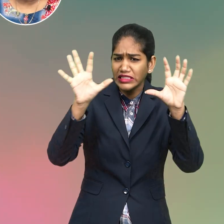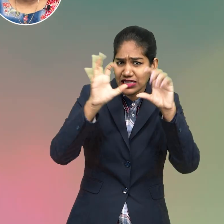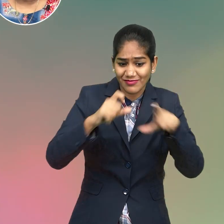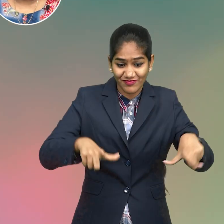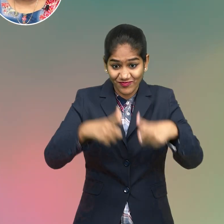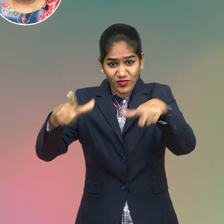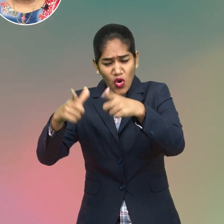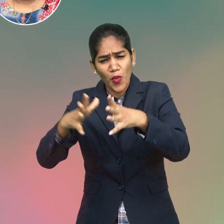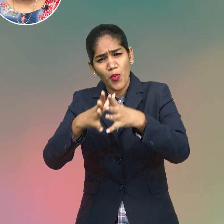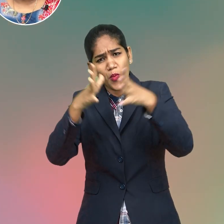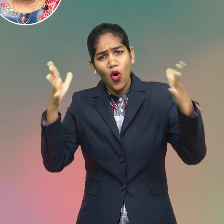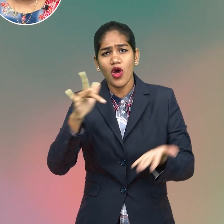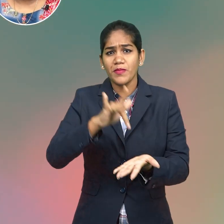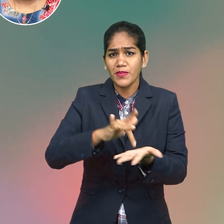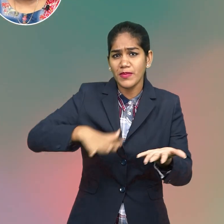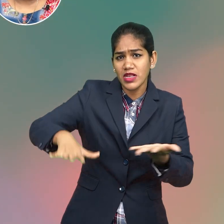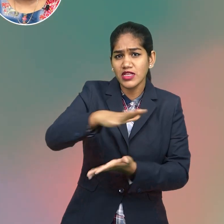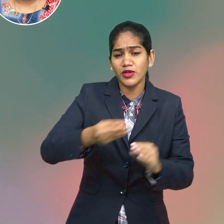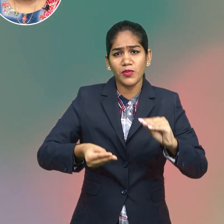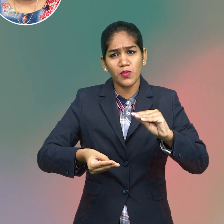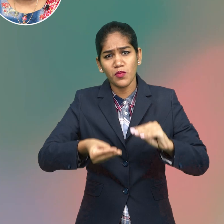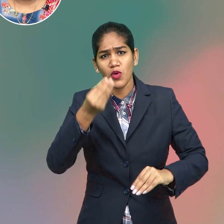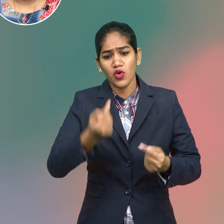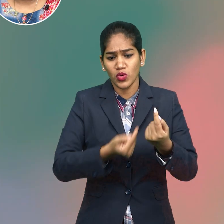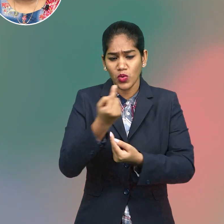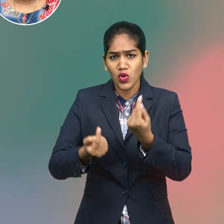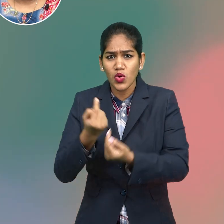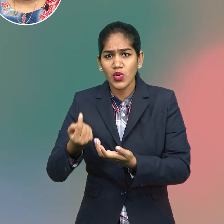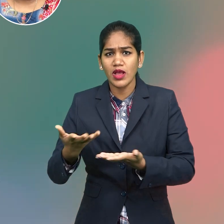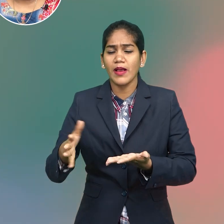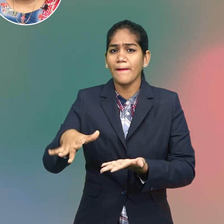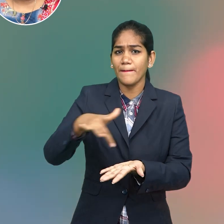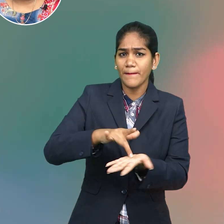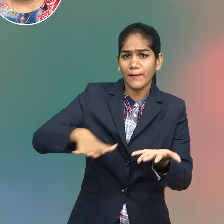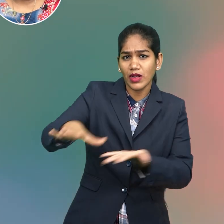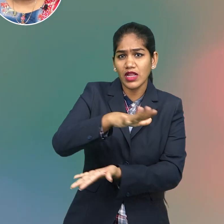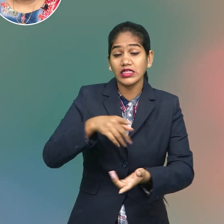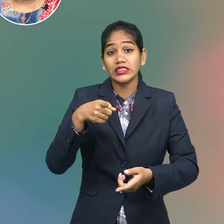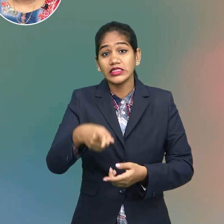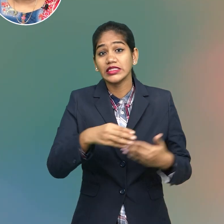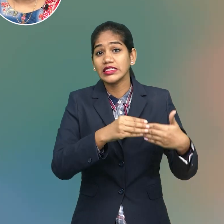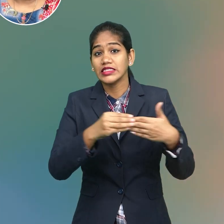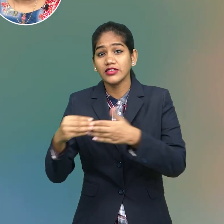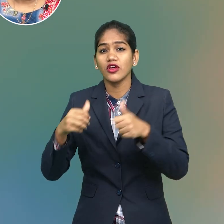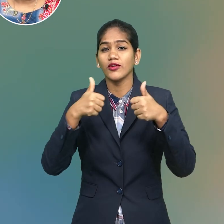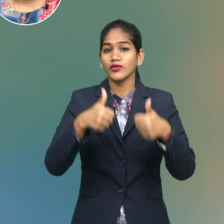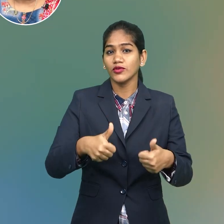Darker areas such as heavily vegetated regions tend to be good